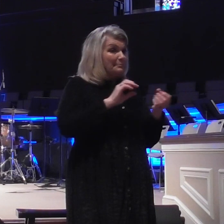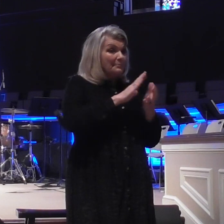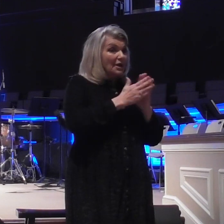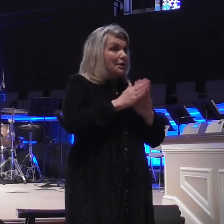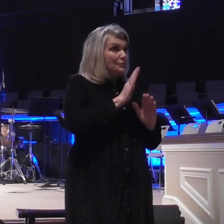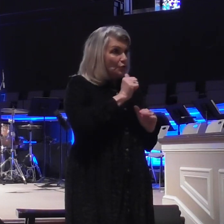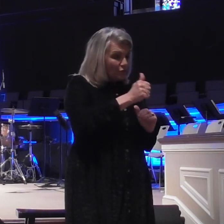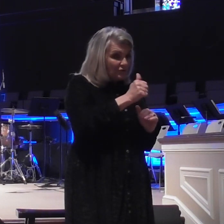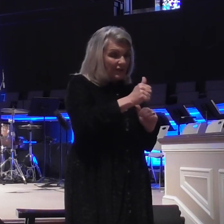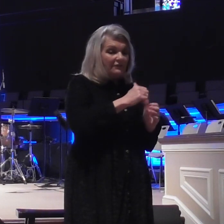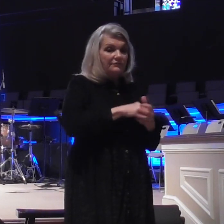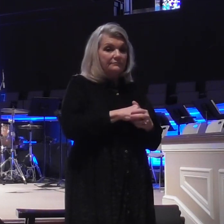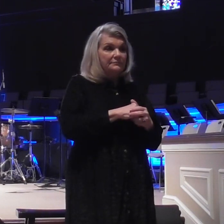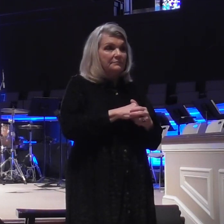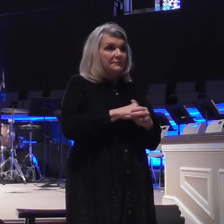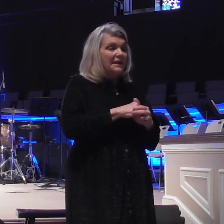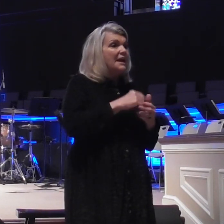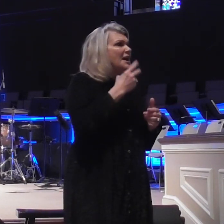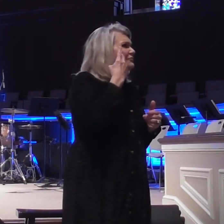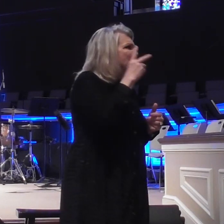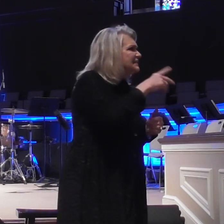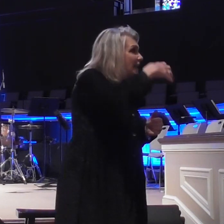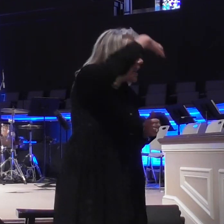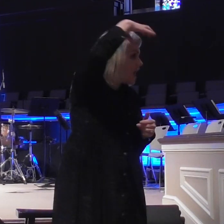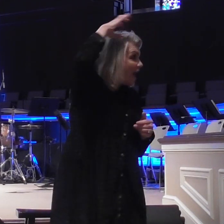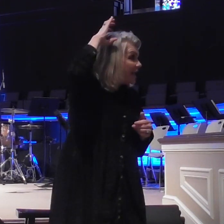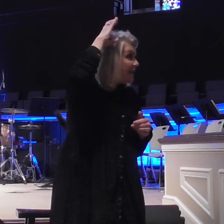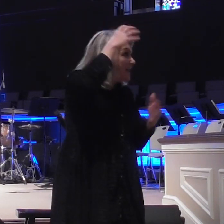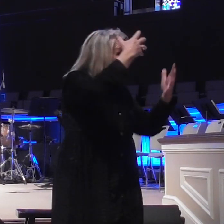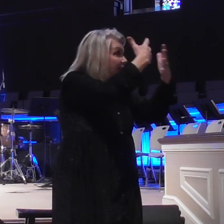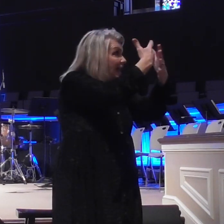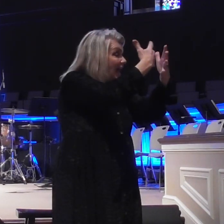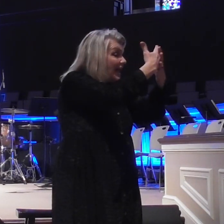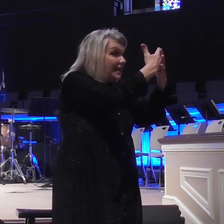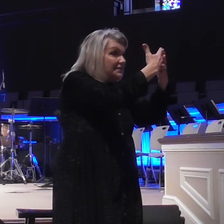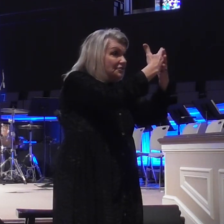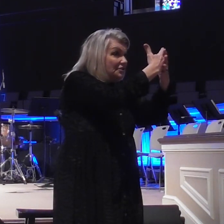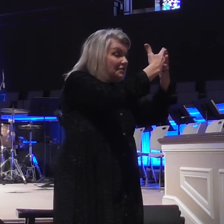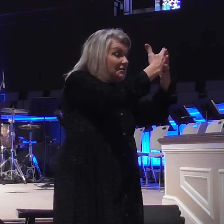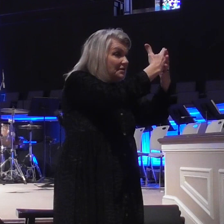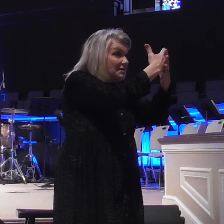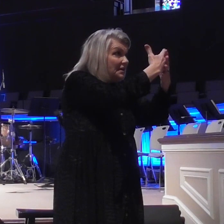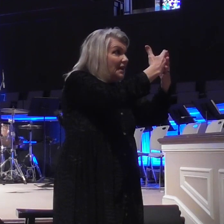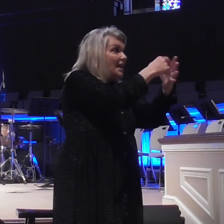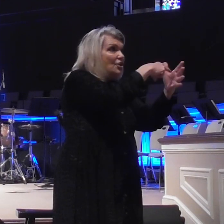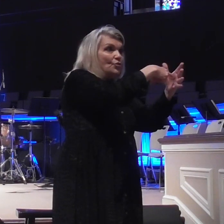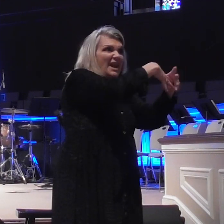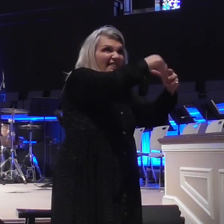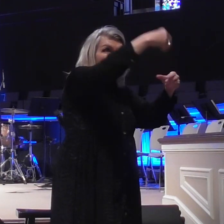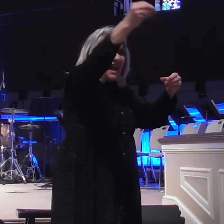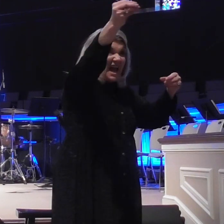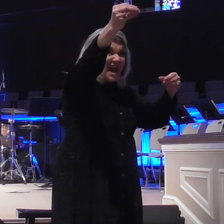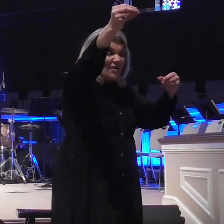that cage, let that lion out? If you let that lion out of that cage, is that lion free?